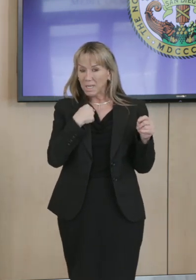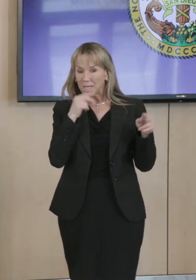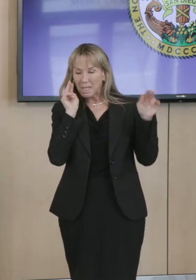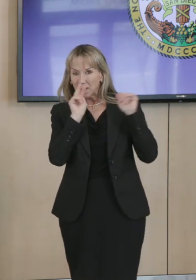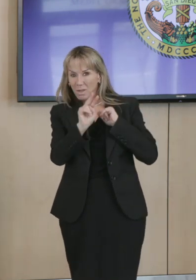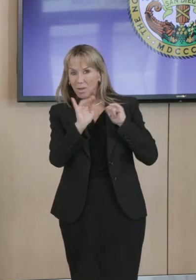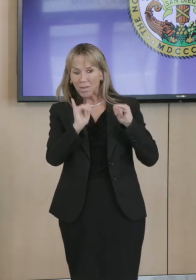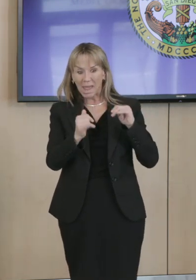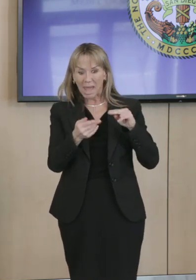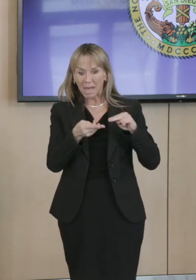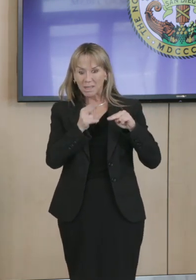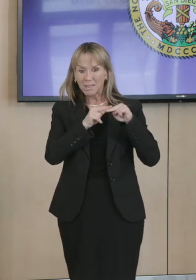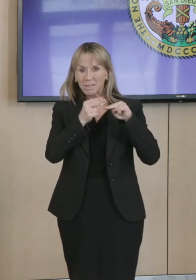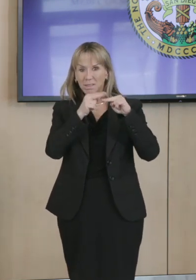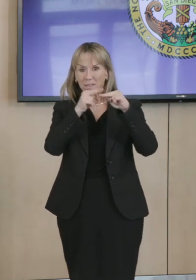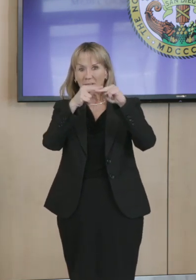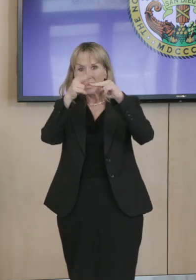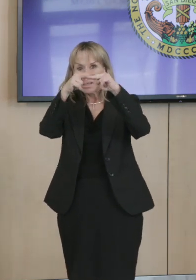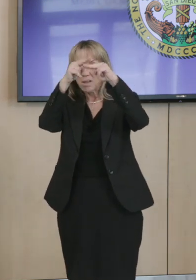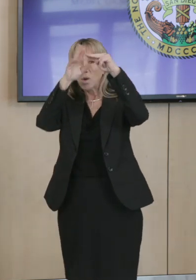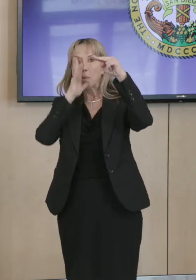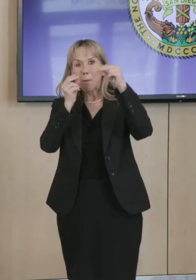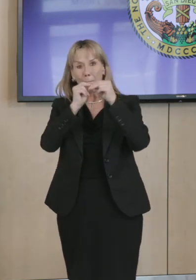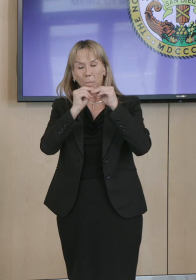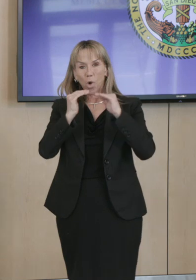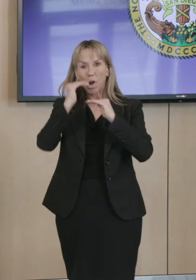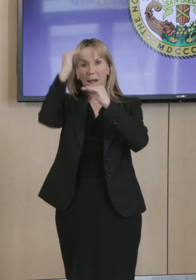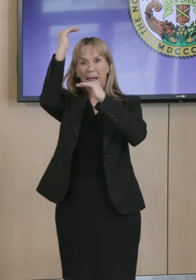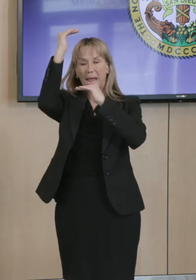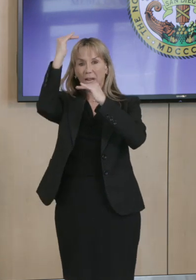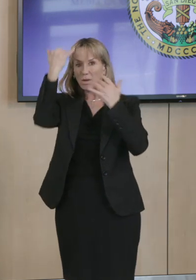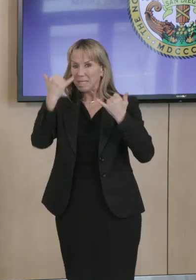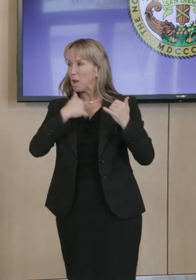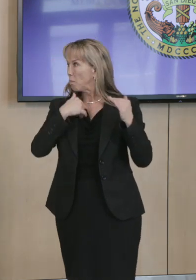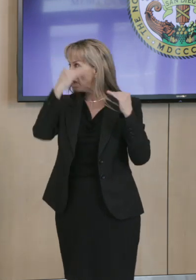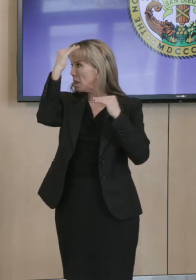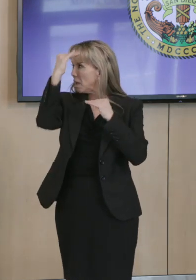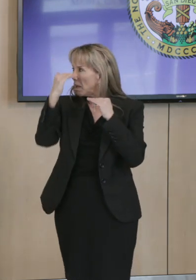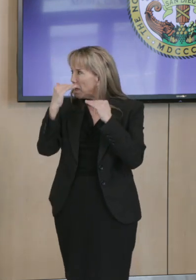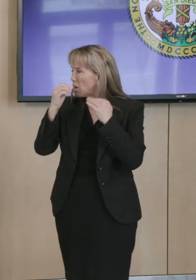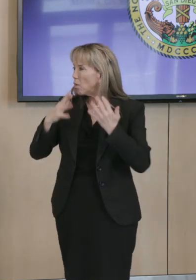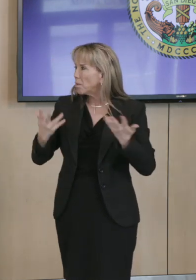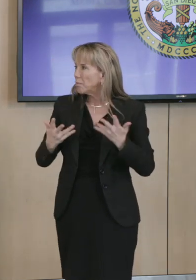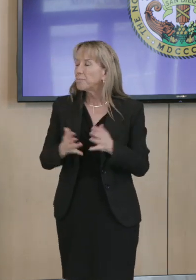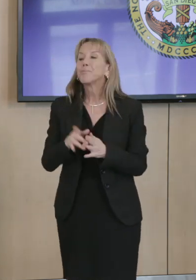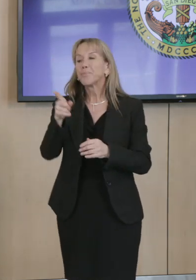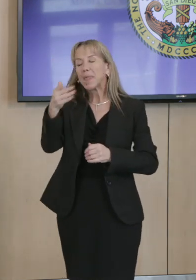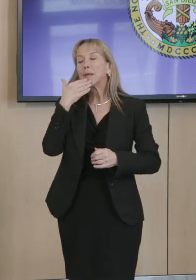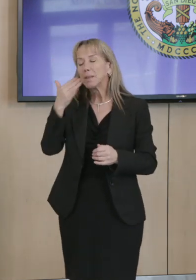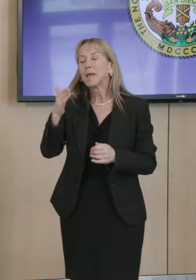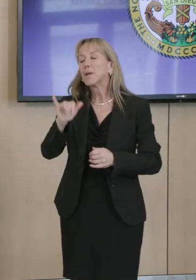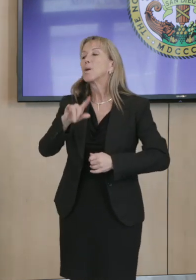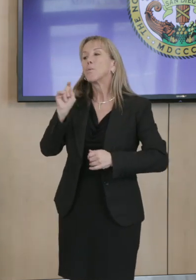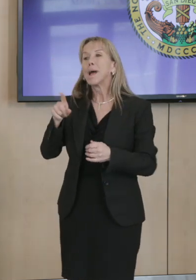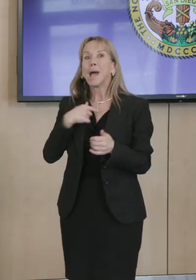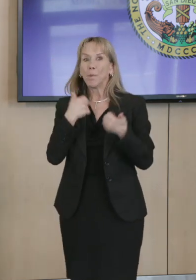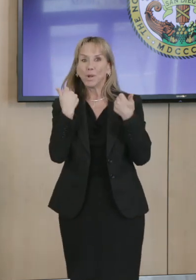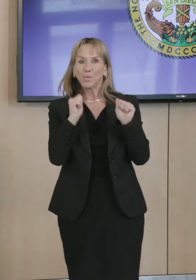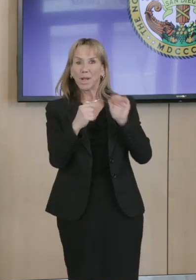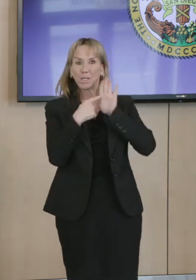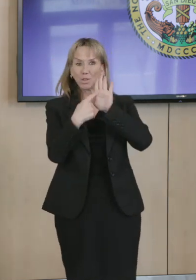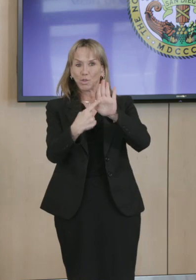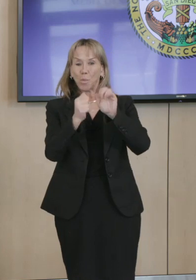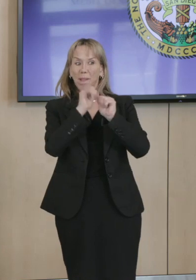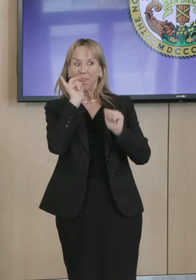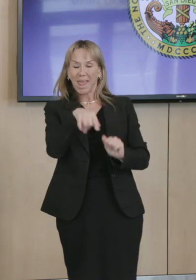we know if it could go higher? We have about 8,000 beds right now, right? Thank you for that question. Again, what I was trying to show